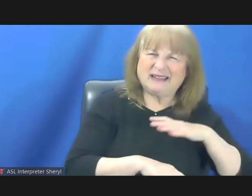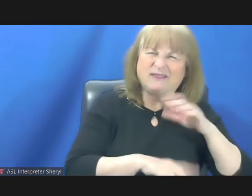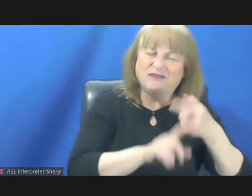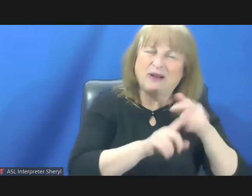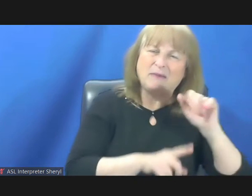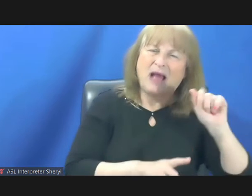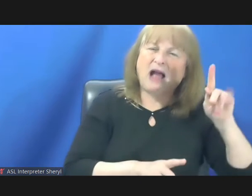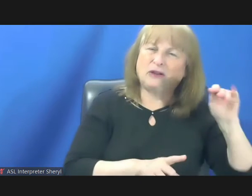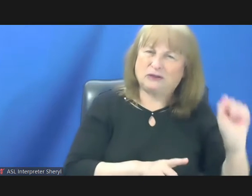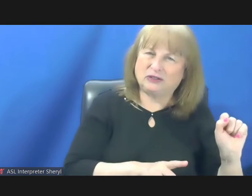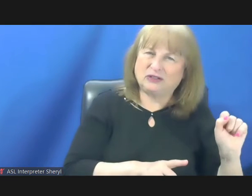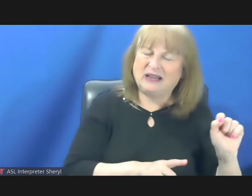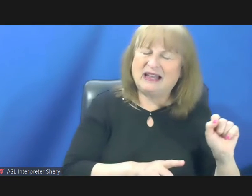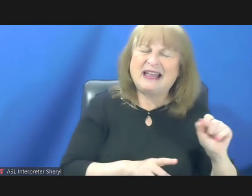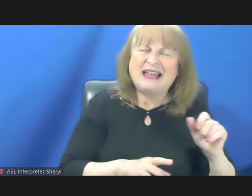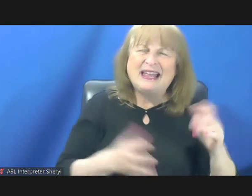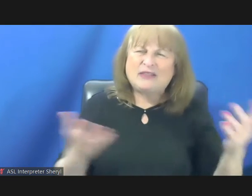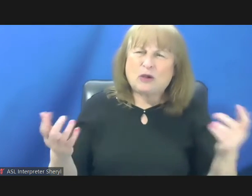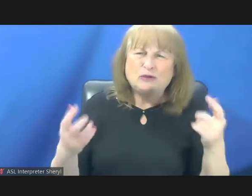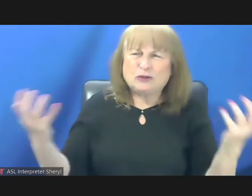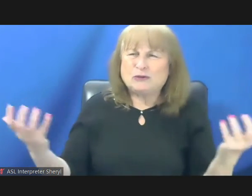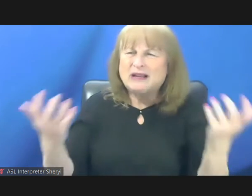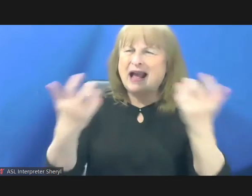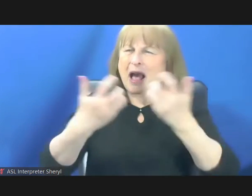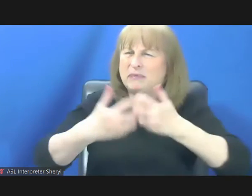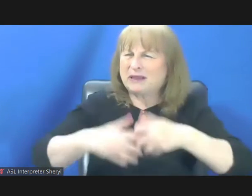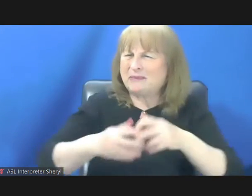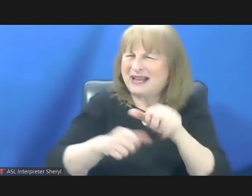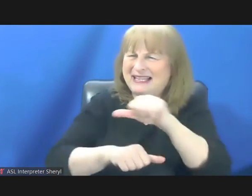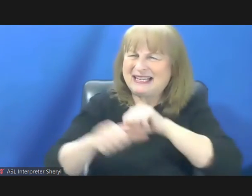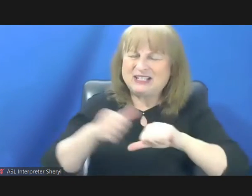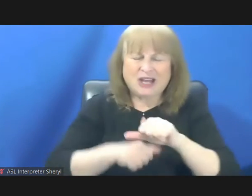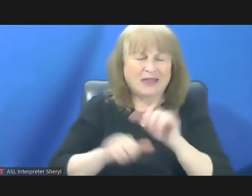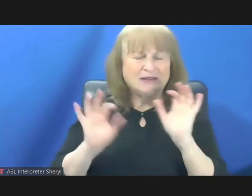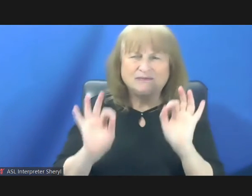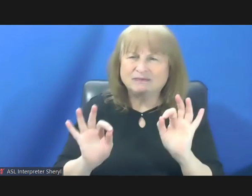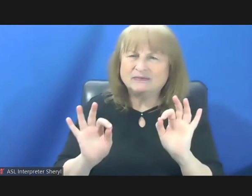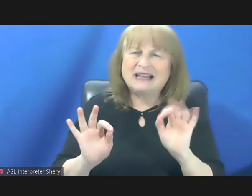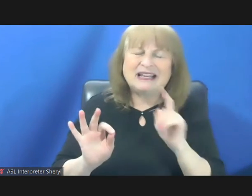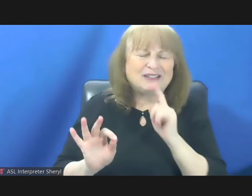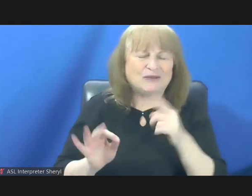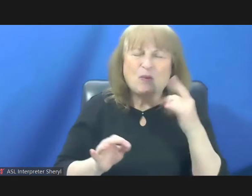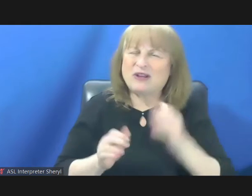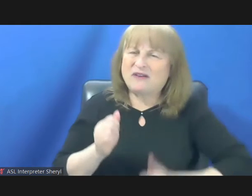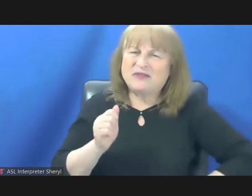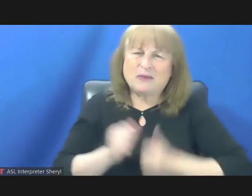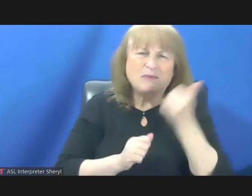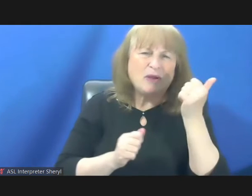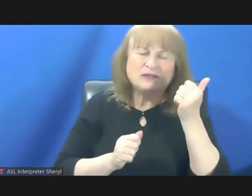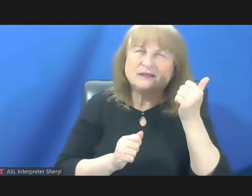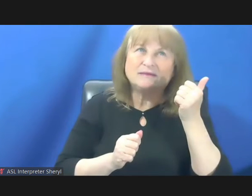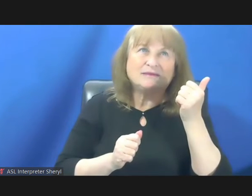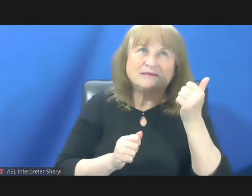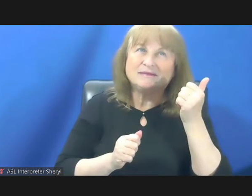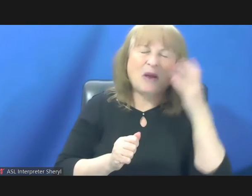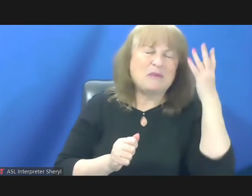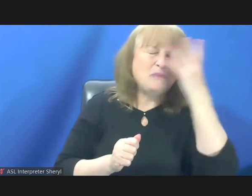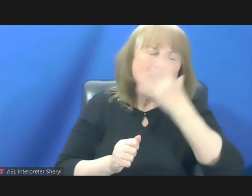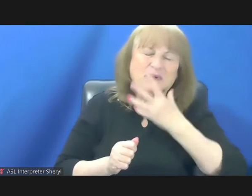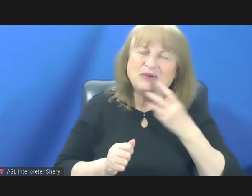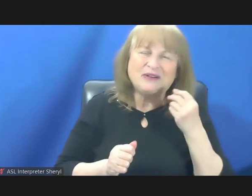the complementarity of those two that made up the film successful. And it's really one of the most,